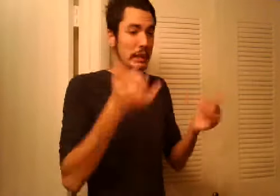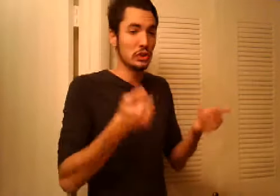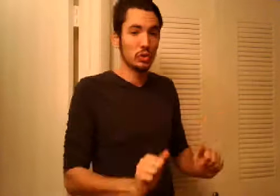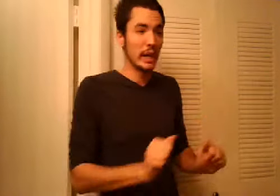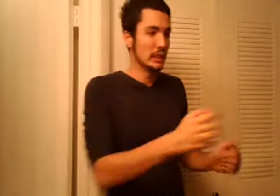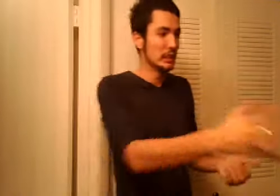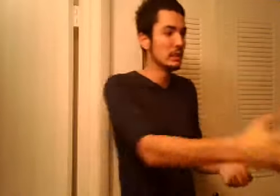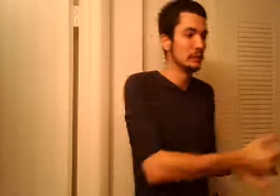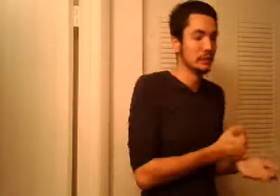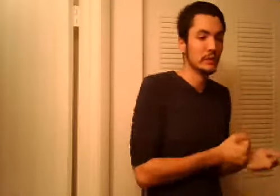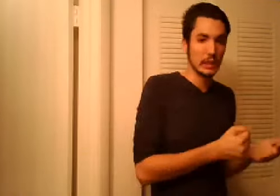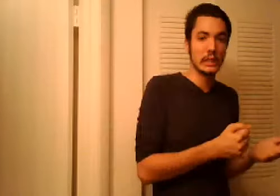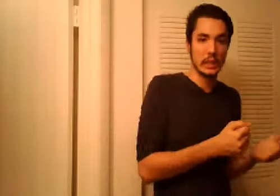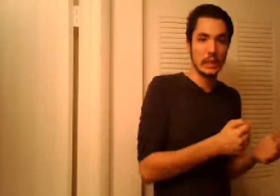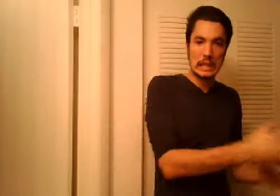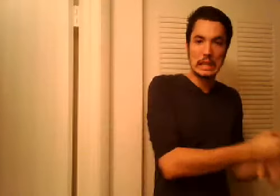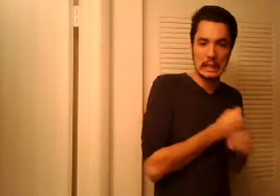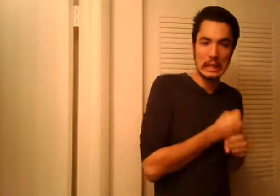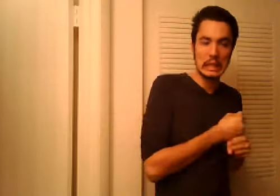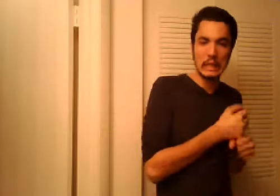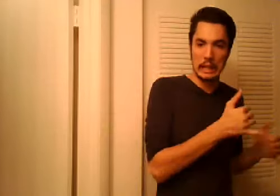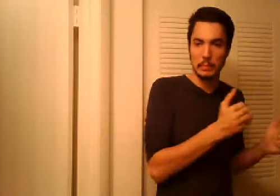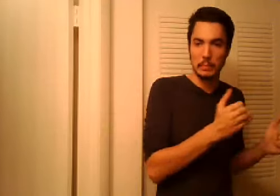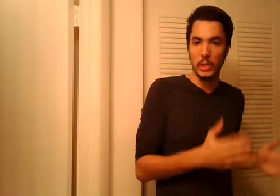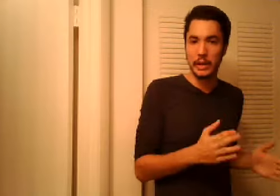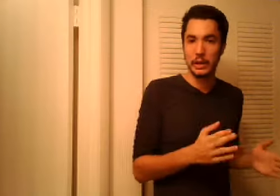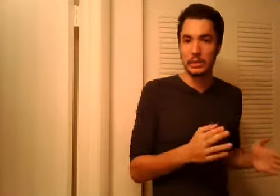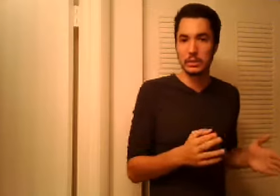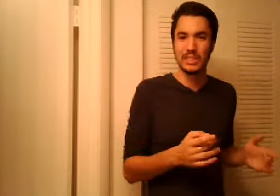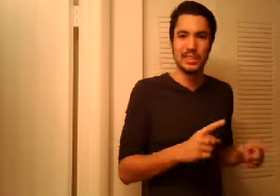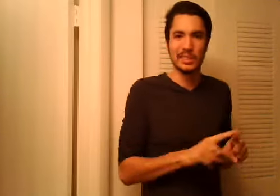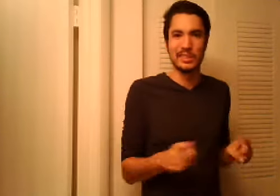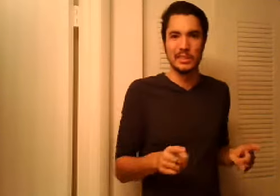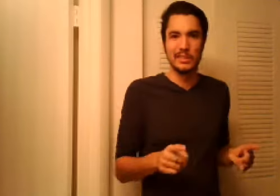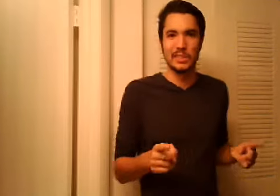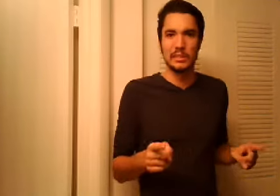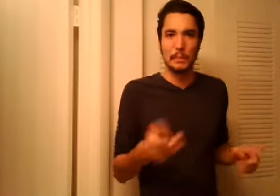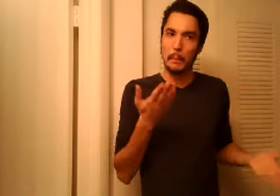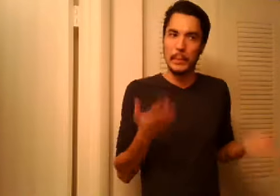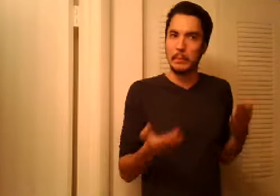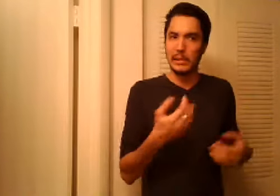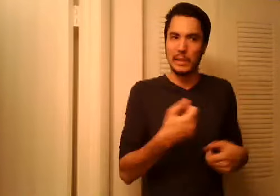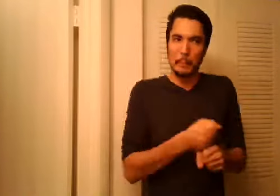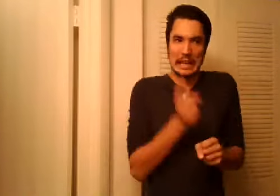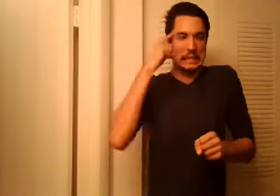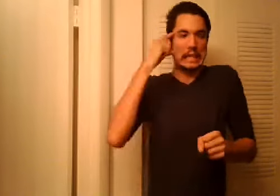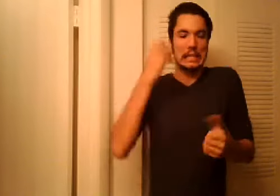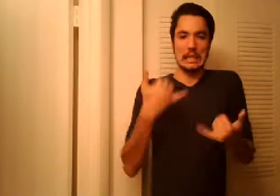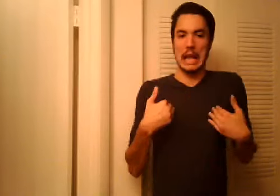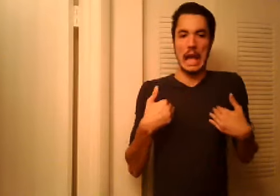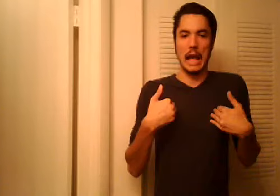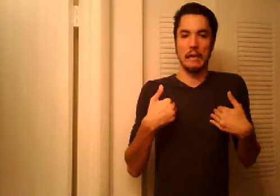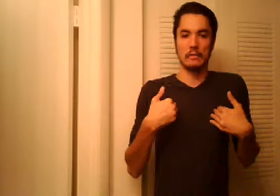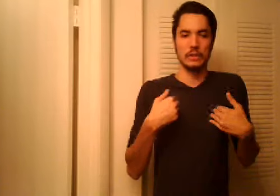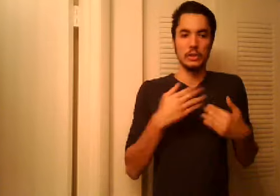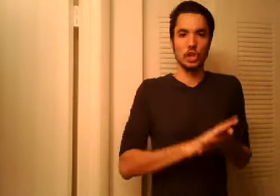Or you could just say, you know what? It doesn't make any sense to have college athletics, right? Why does the university have athletics anyway? Anybody know? You know, in